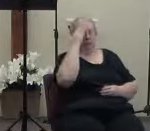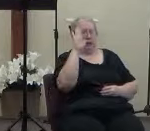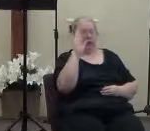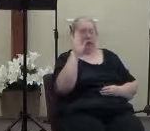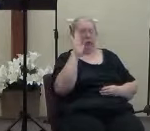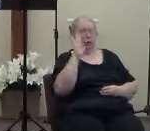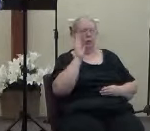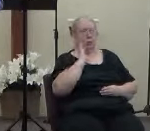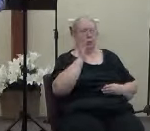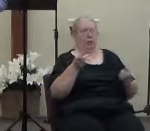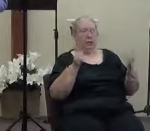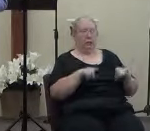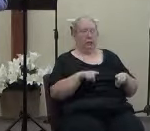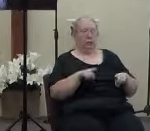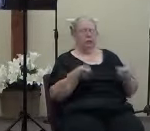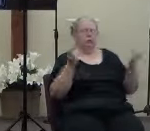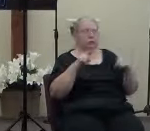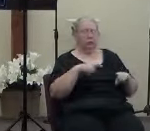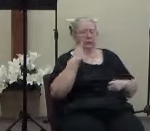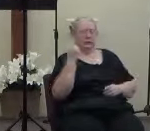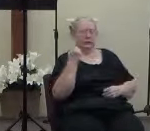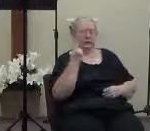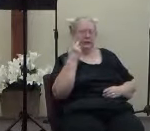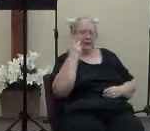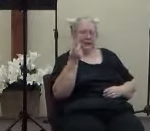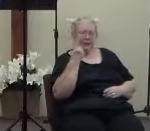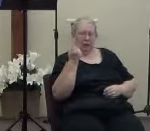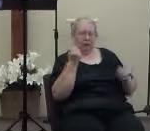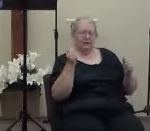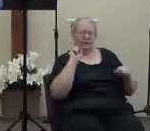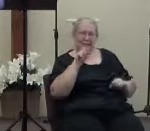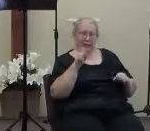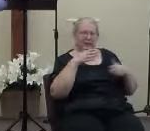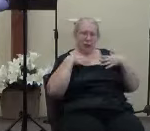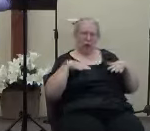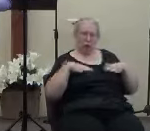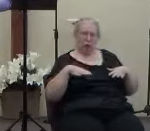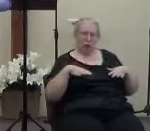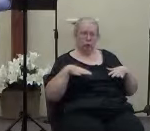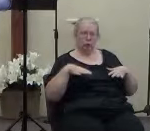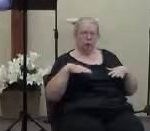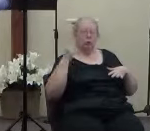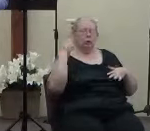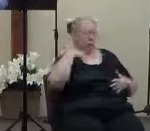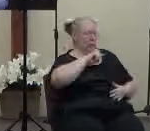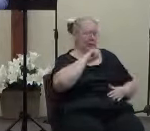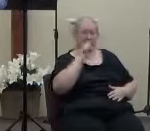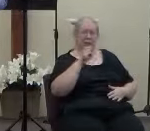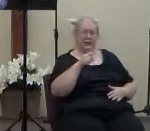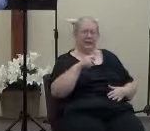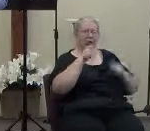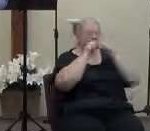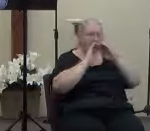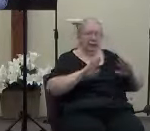When you see the naked, the clothing. We've got people in this congregation that bless other people with clothes. It's just